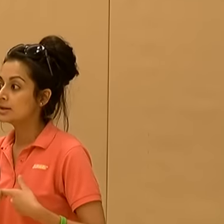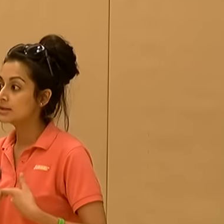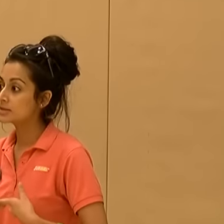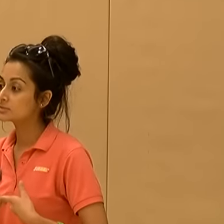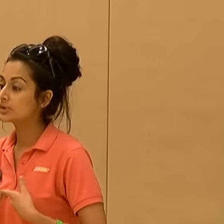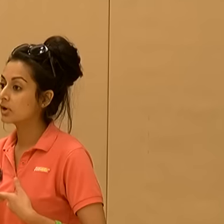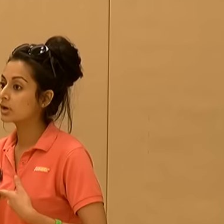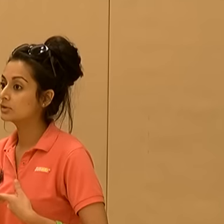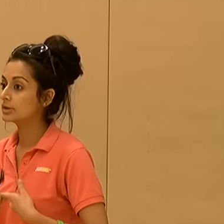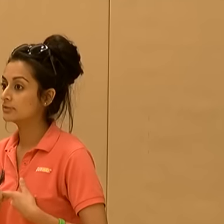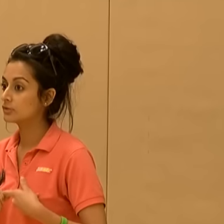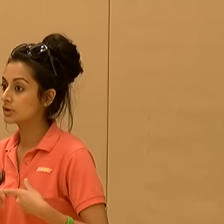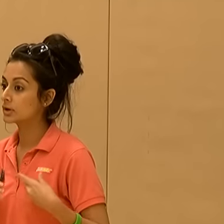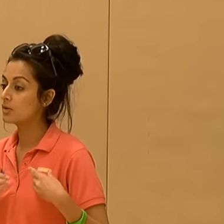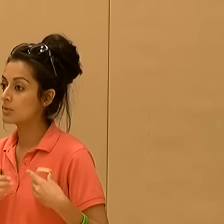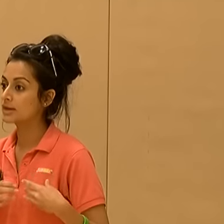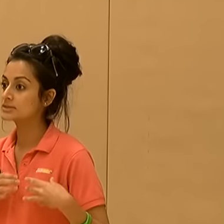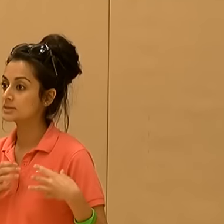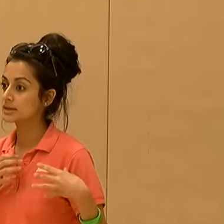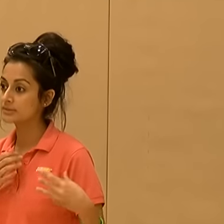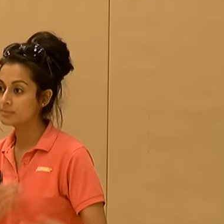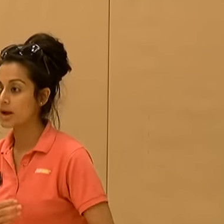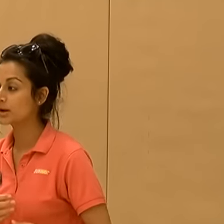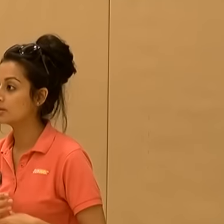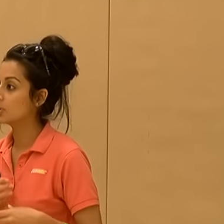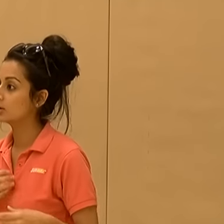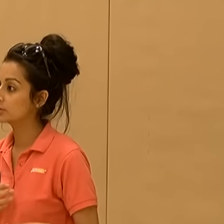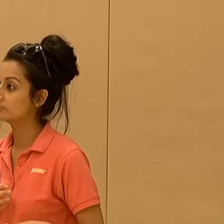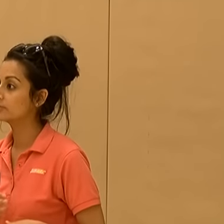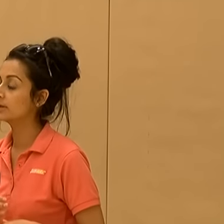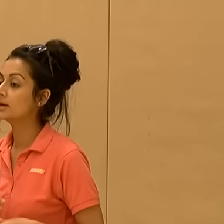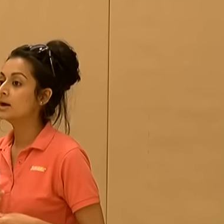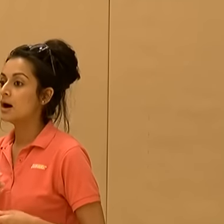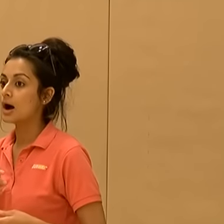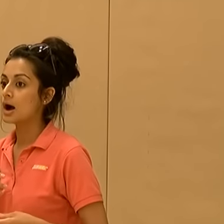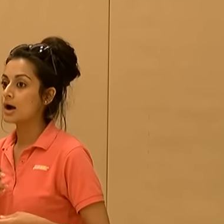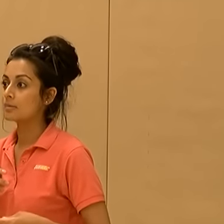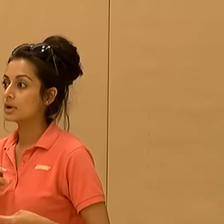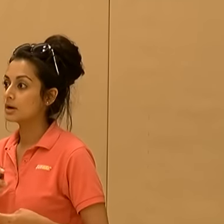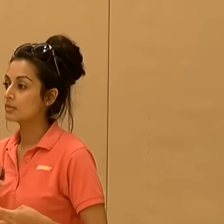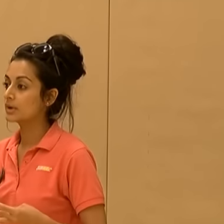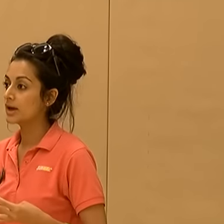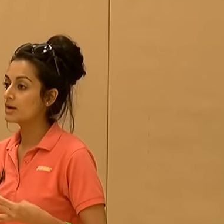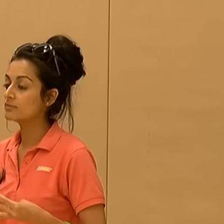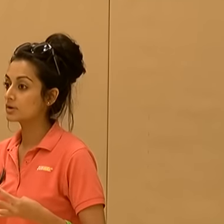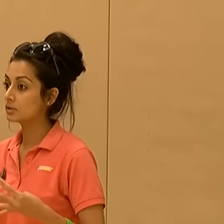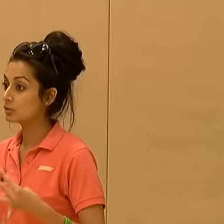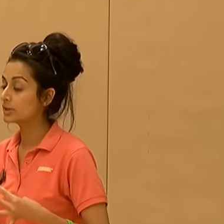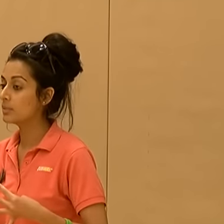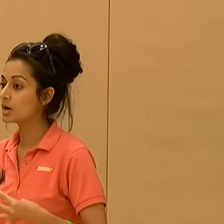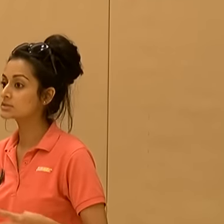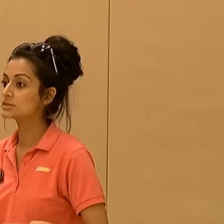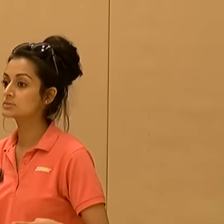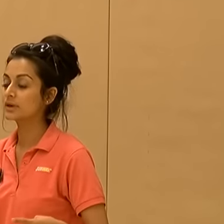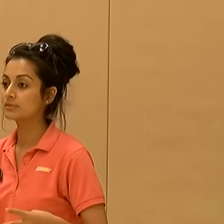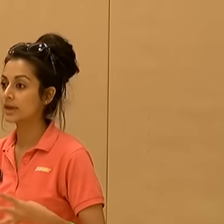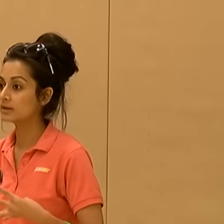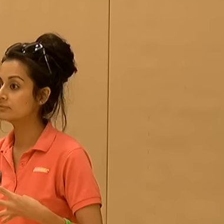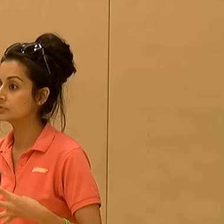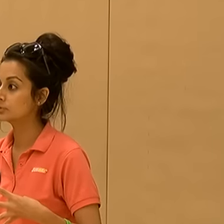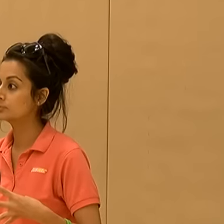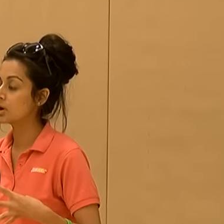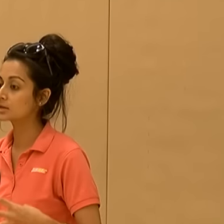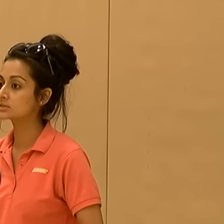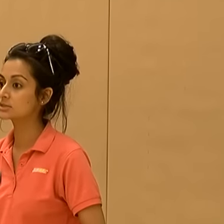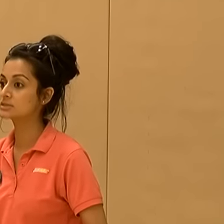So yes, we are looking for a way to get them back up on their feet. We have clothing boxes, we have